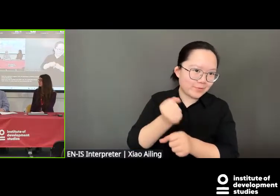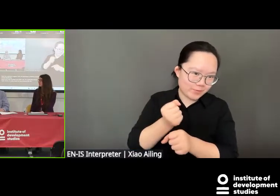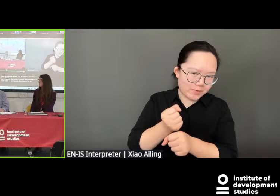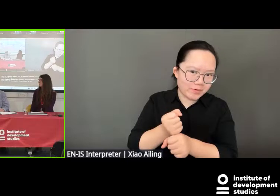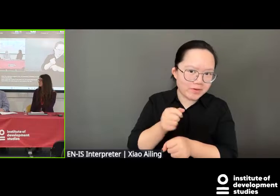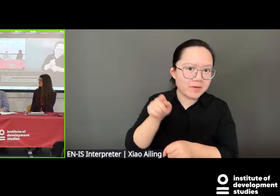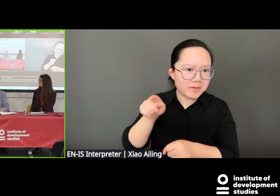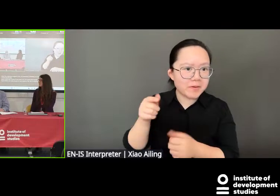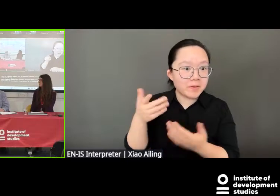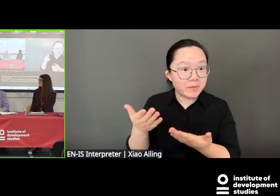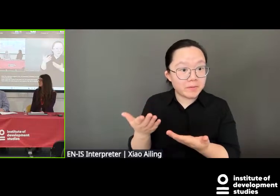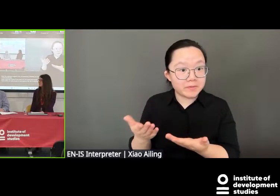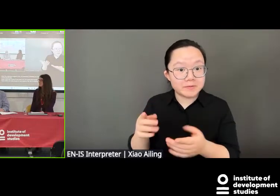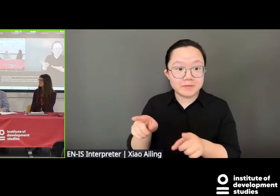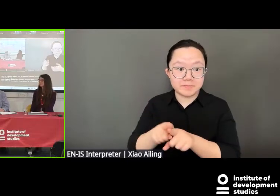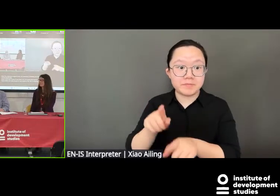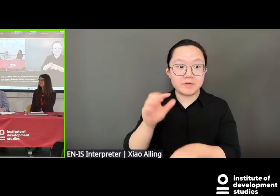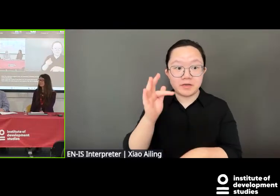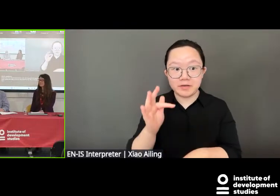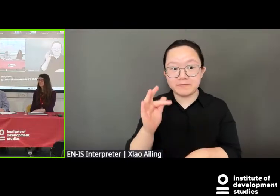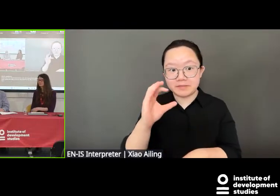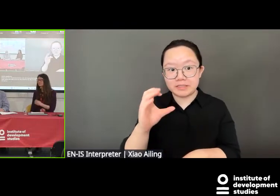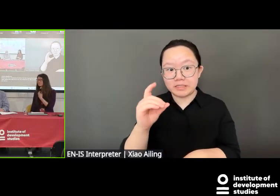currently working for the FCDO in Kenya.